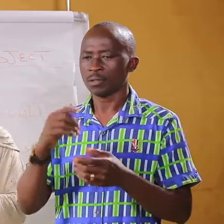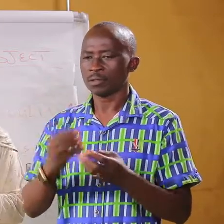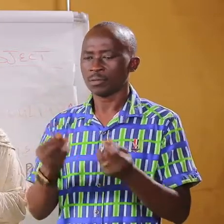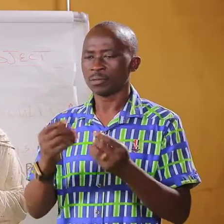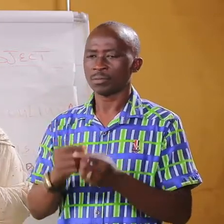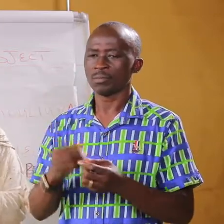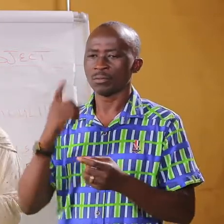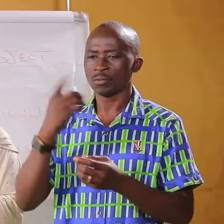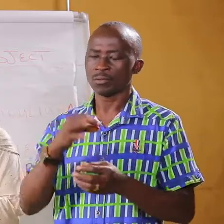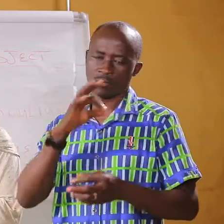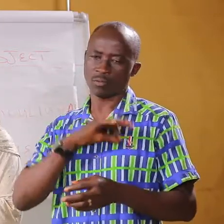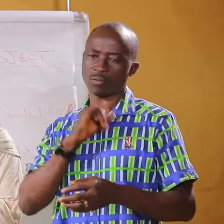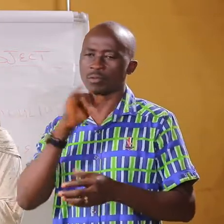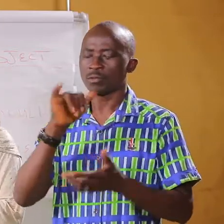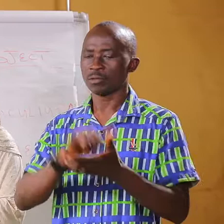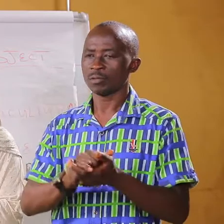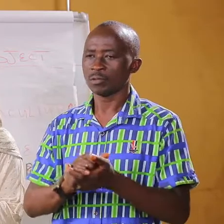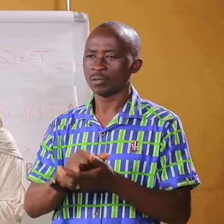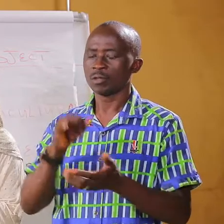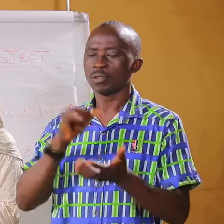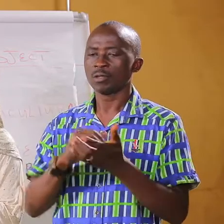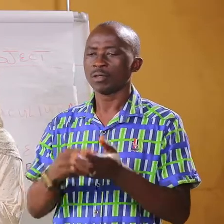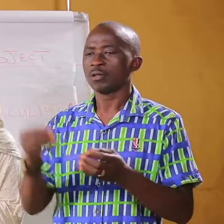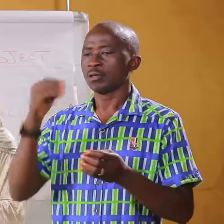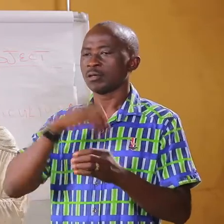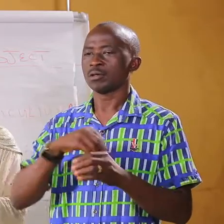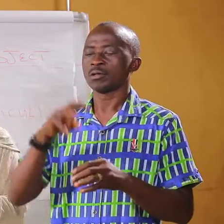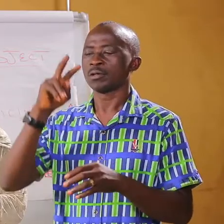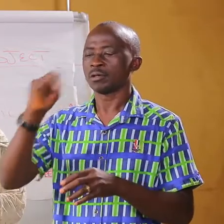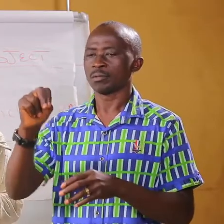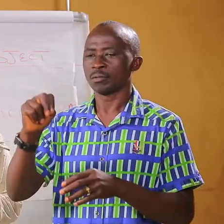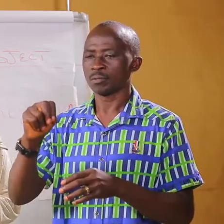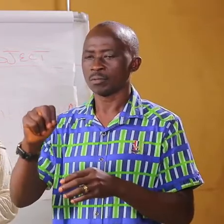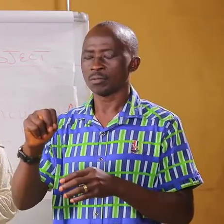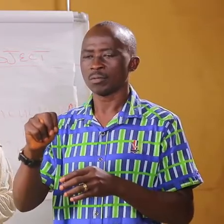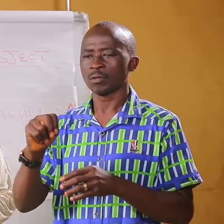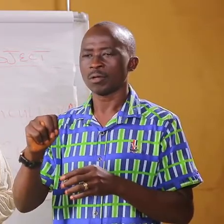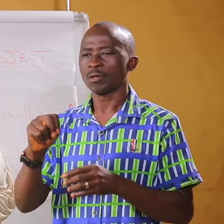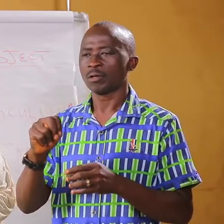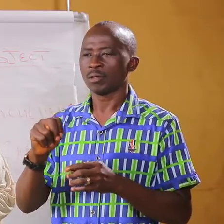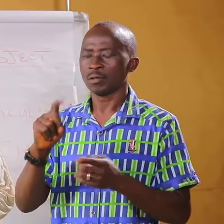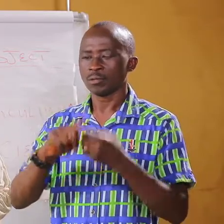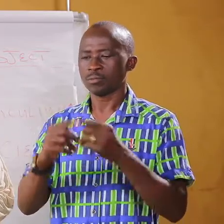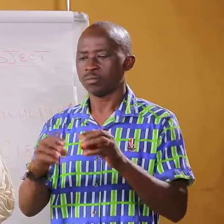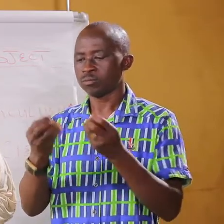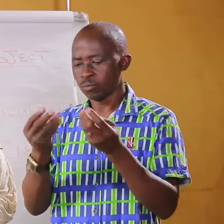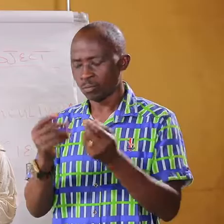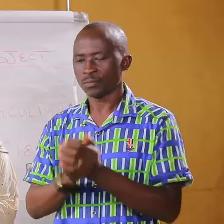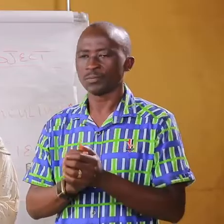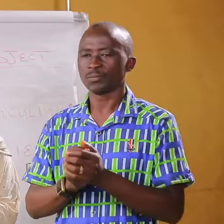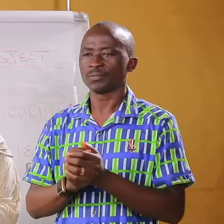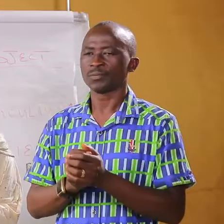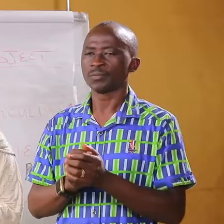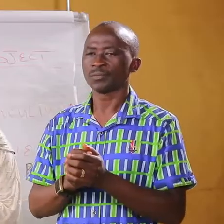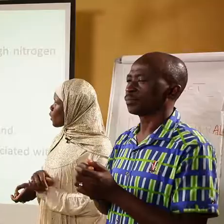major advantages of this crop rotation is that it adds nutrient to the soil through nitrogen fixation. It fixes the nitrogen to